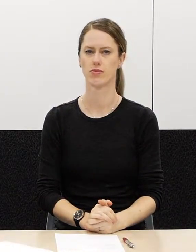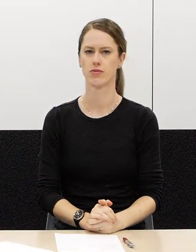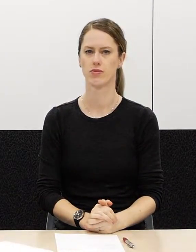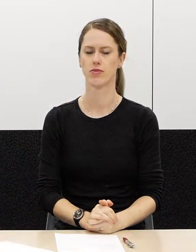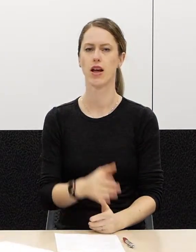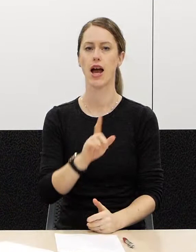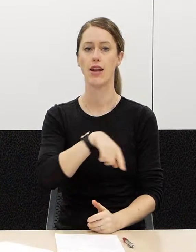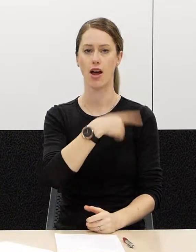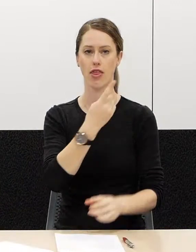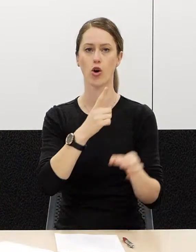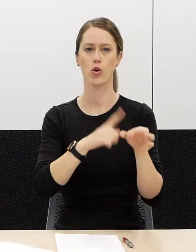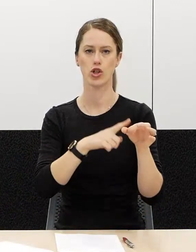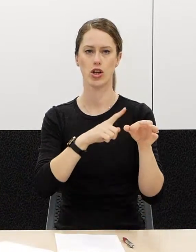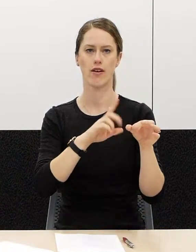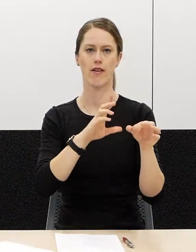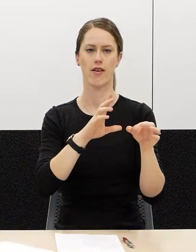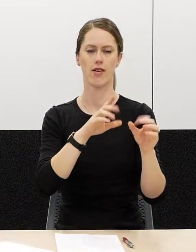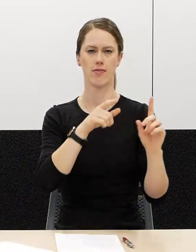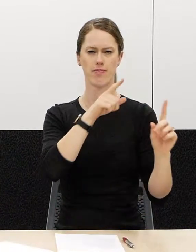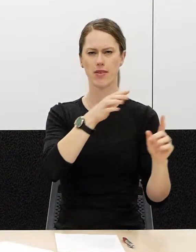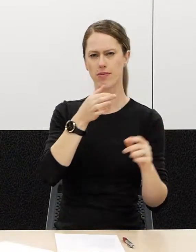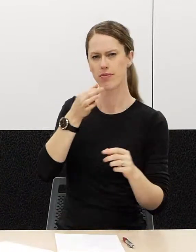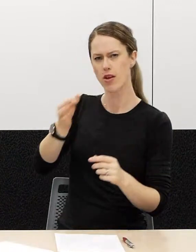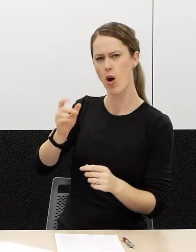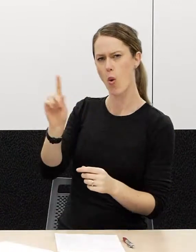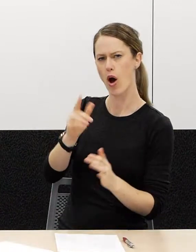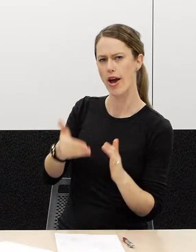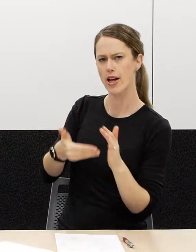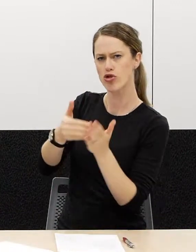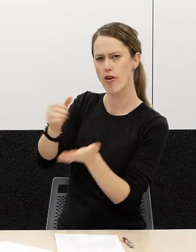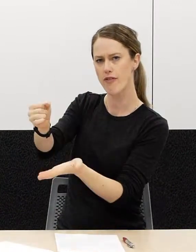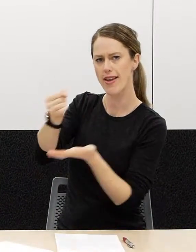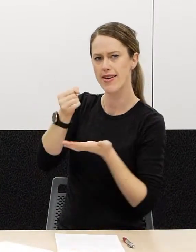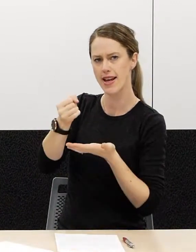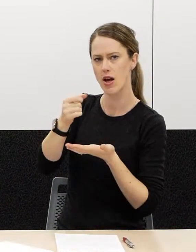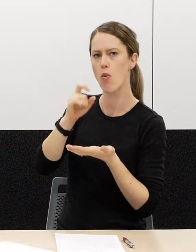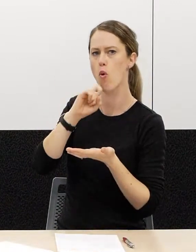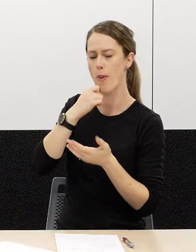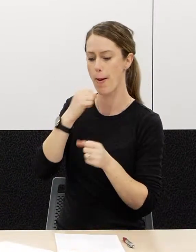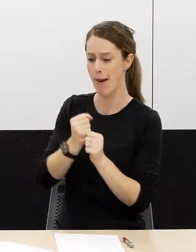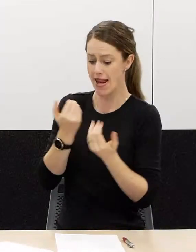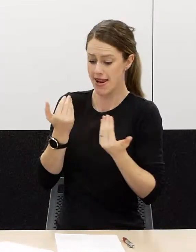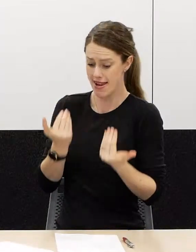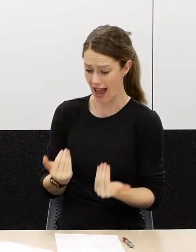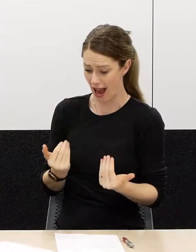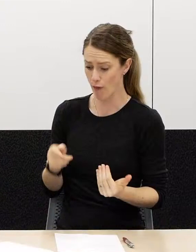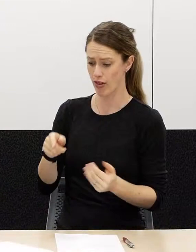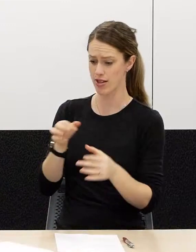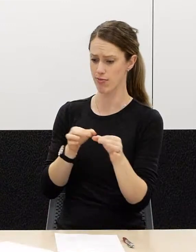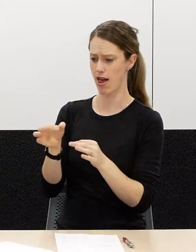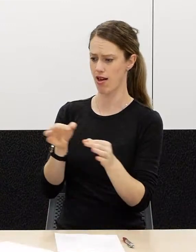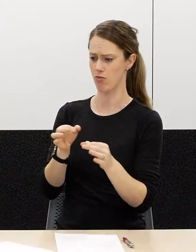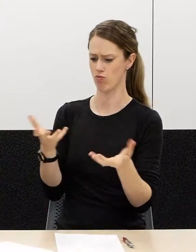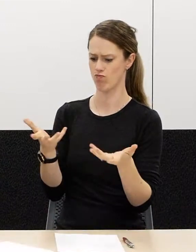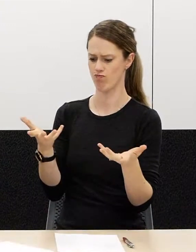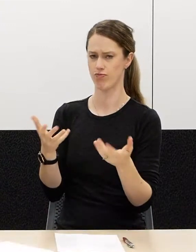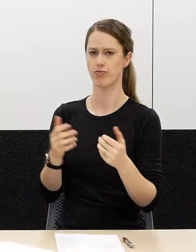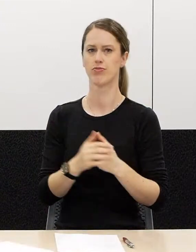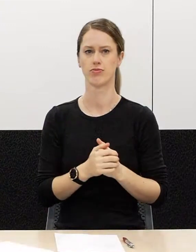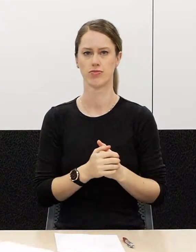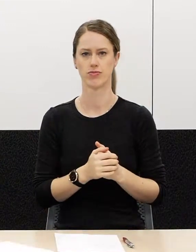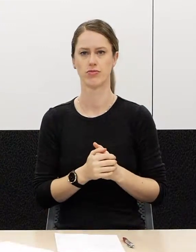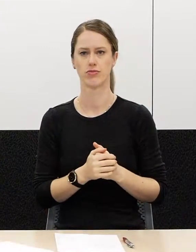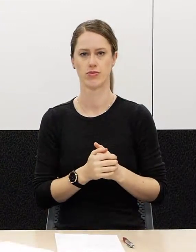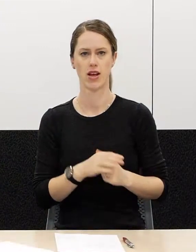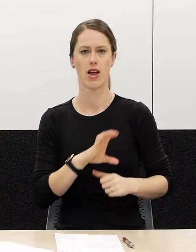So we have another question from Sandra. Can you tell us what extra funding is going to be made now for this plan? The Cancer Board